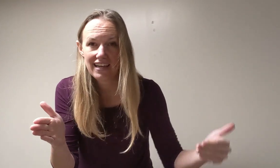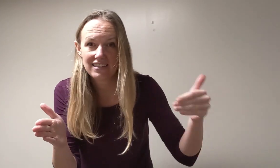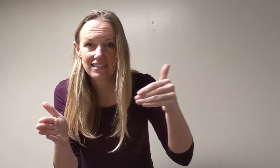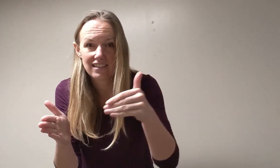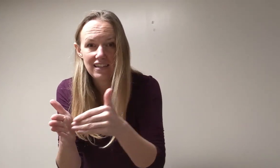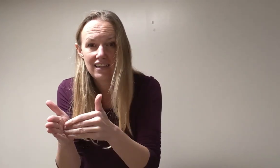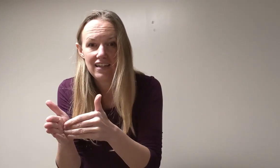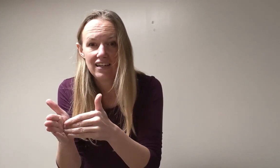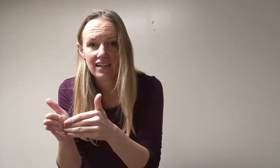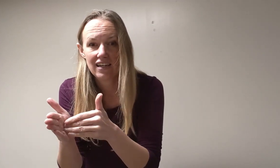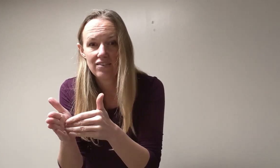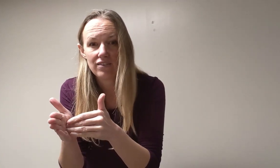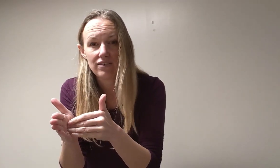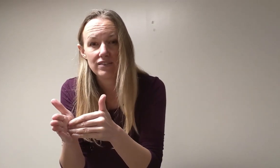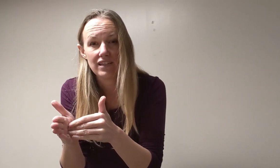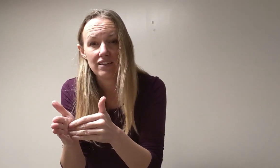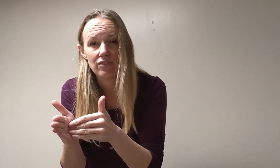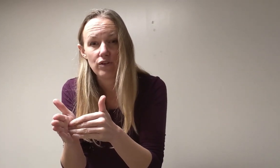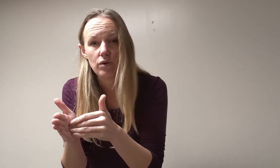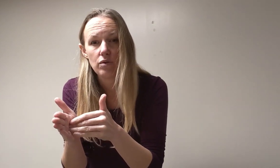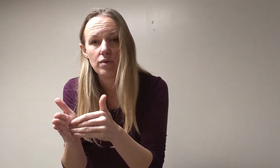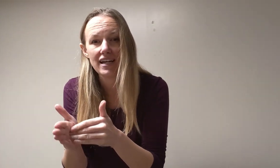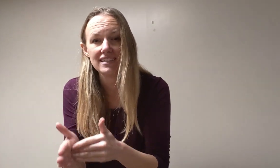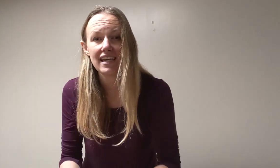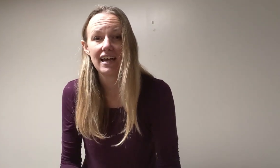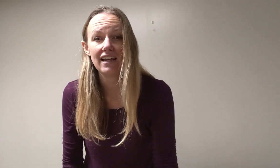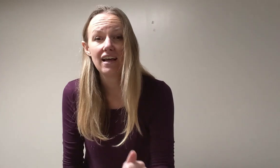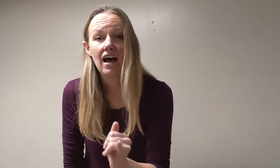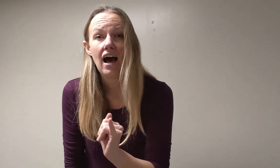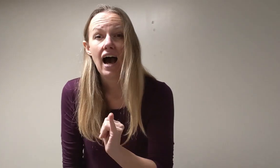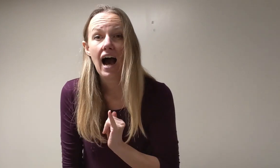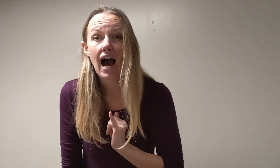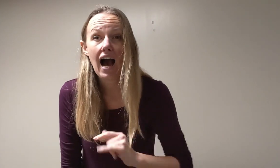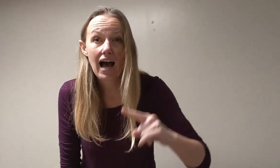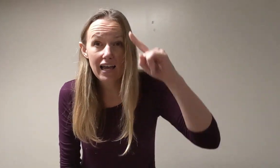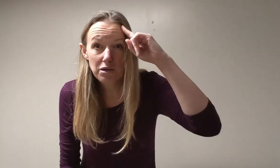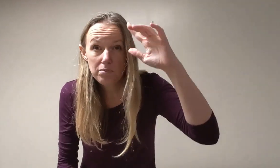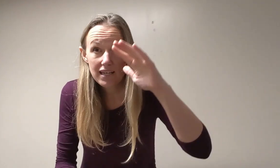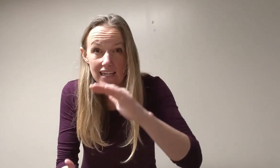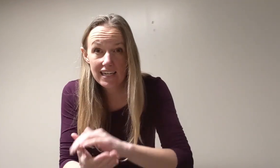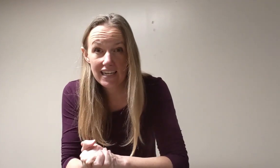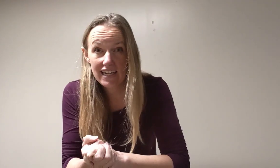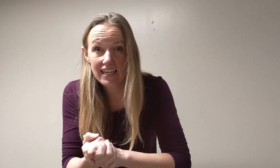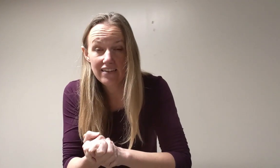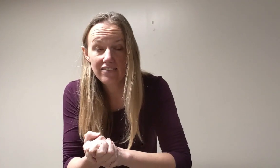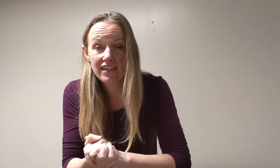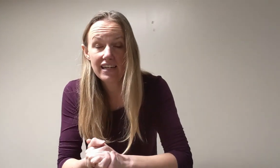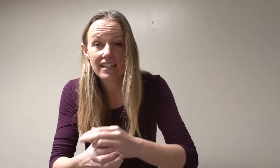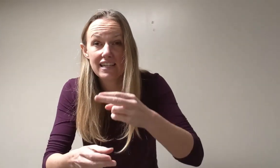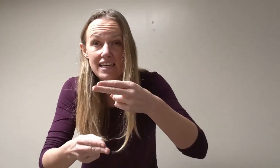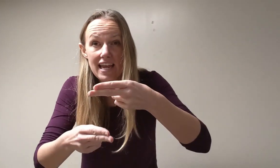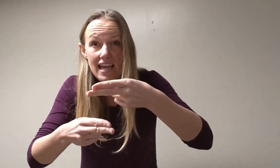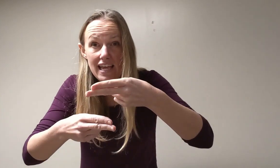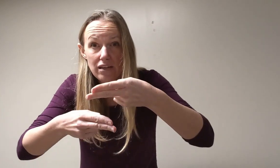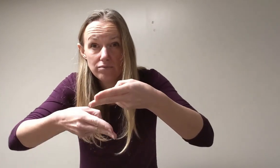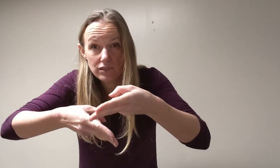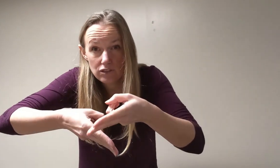hand. Okay, for we will rise again. I believe in the name, so